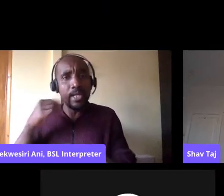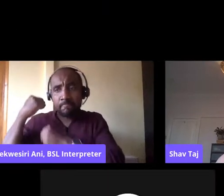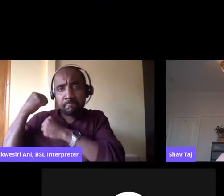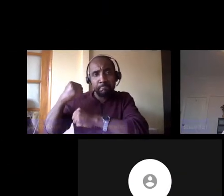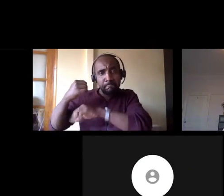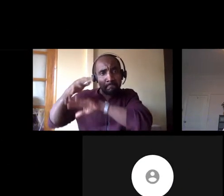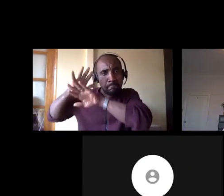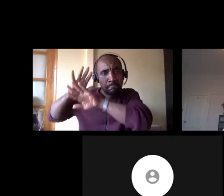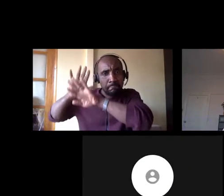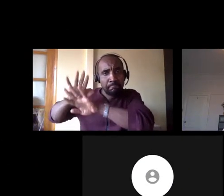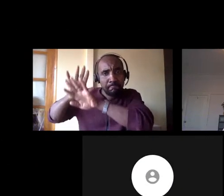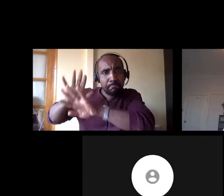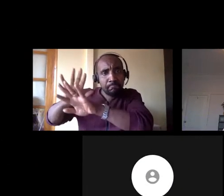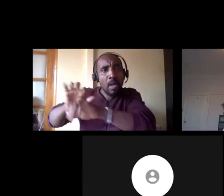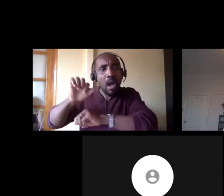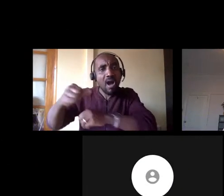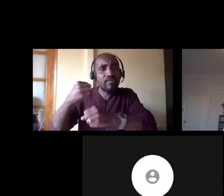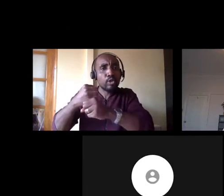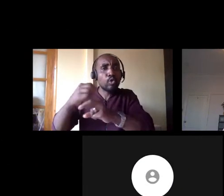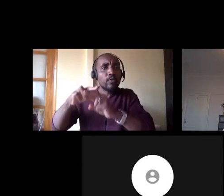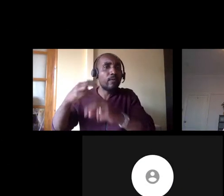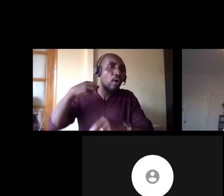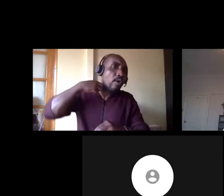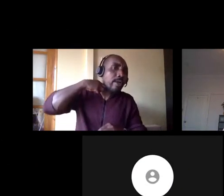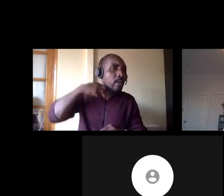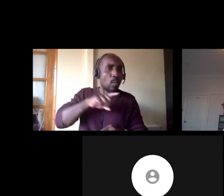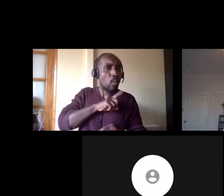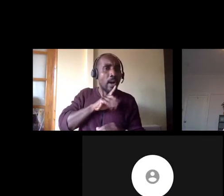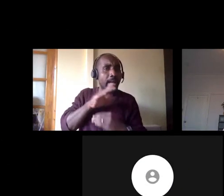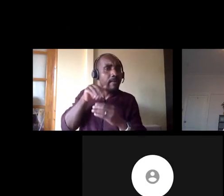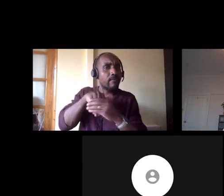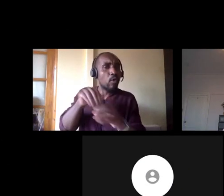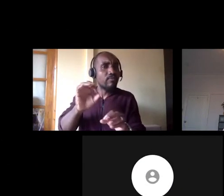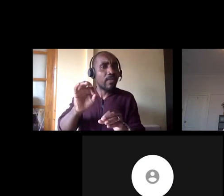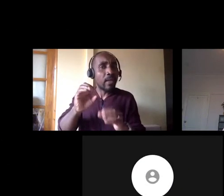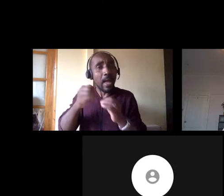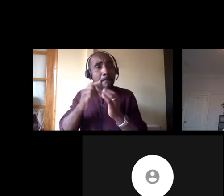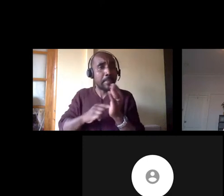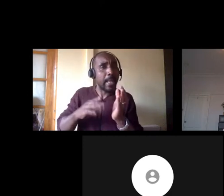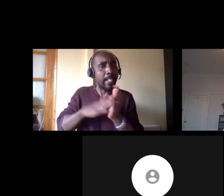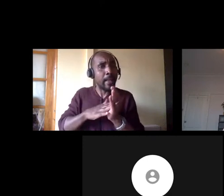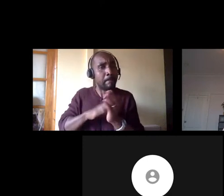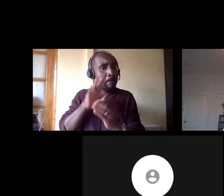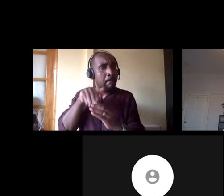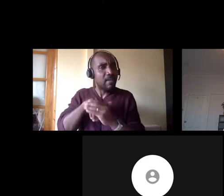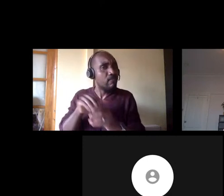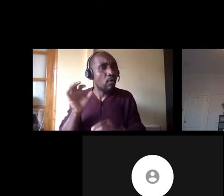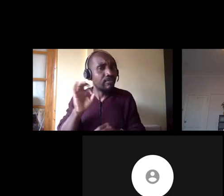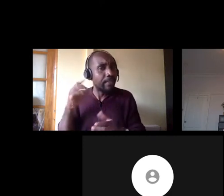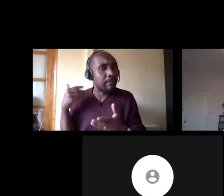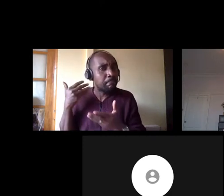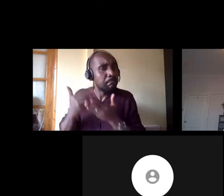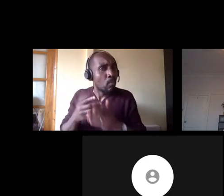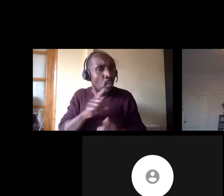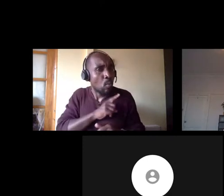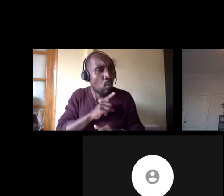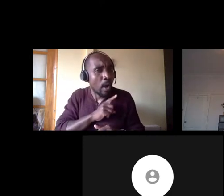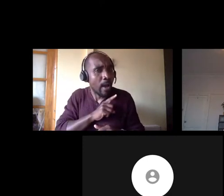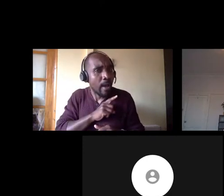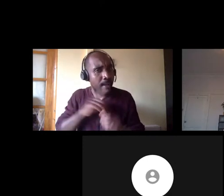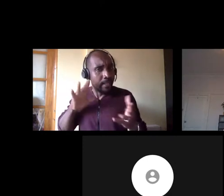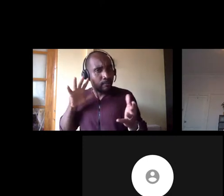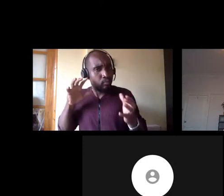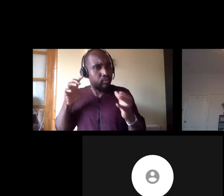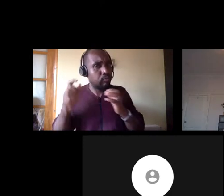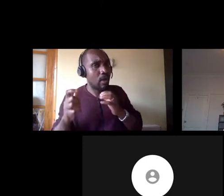following the killing of George Floyd and the evolving Black Lives Matter movement? So that was the the